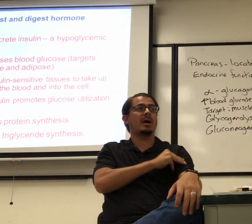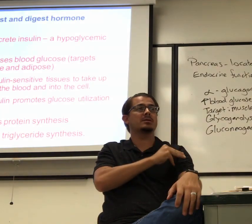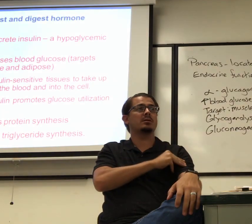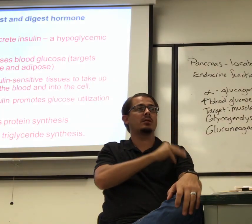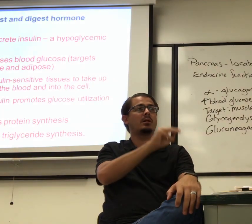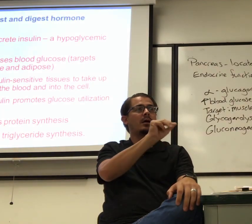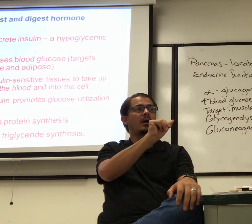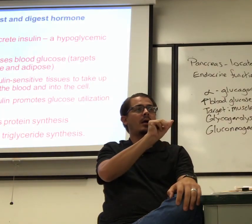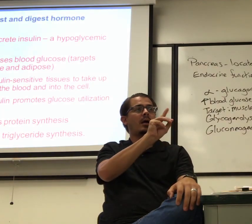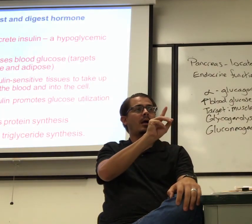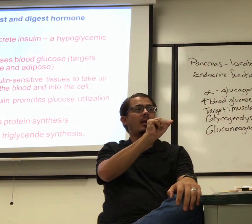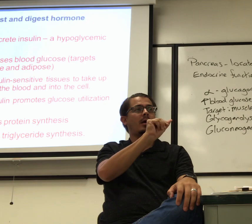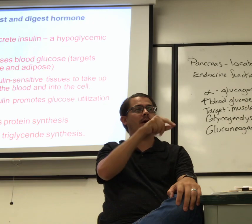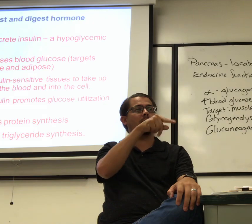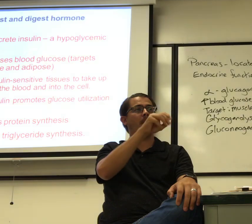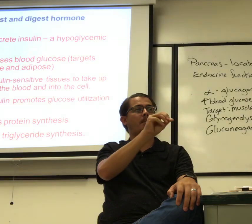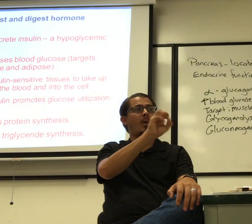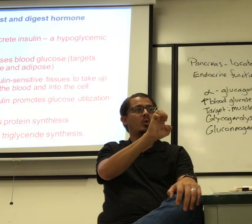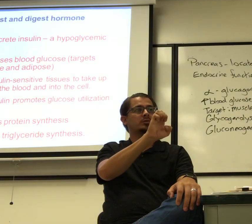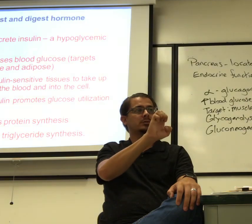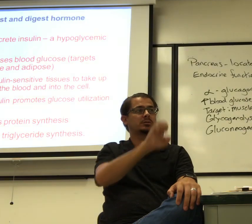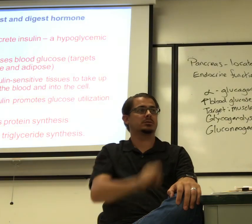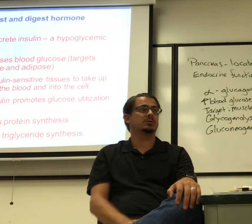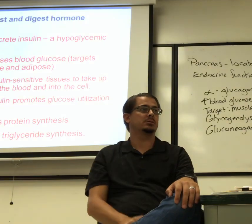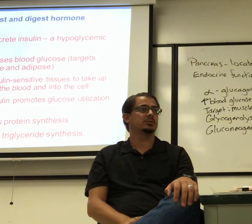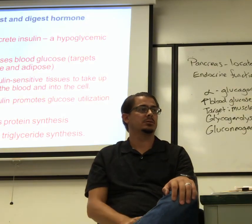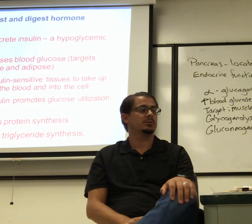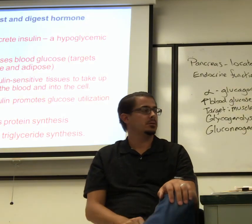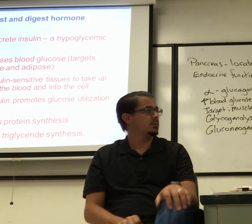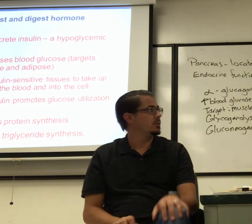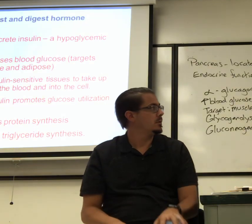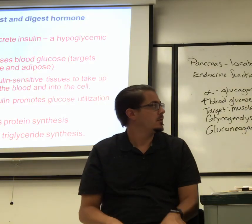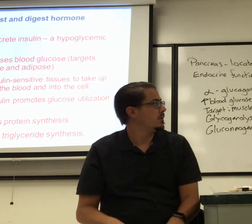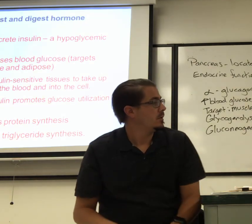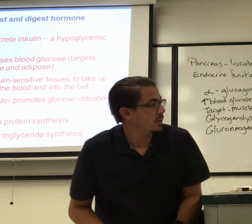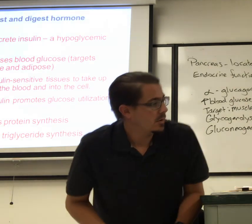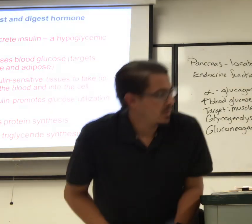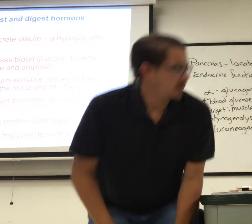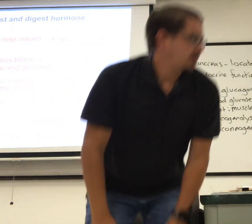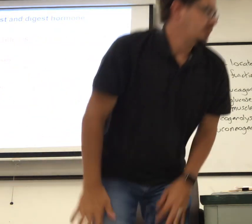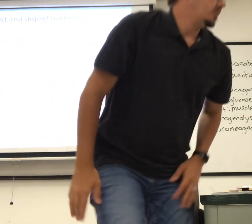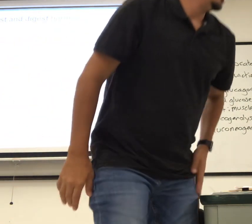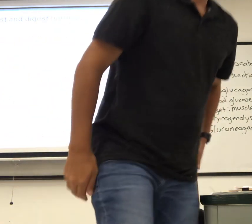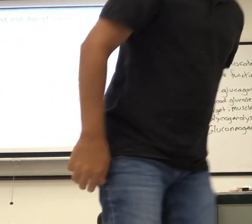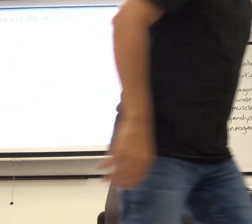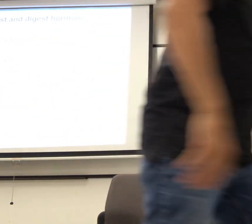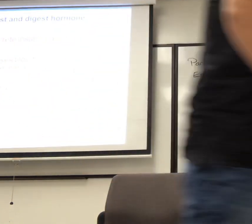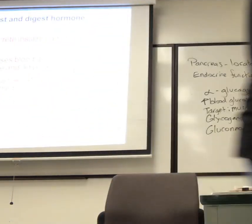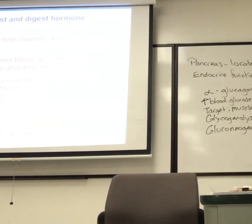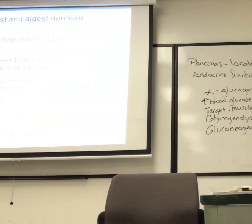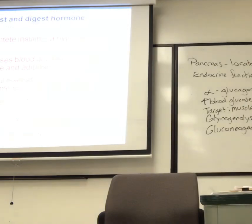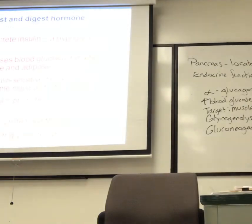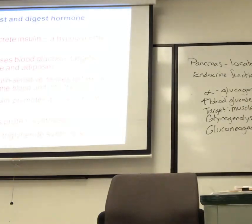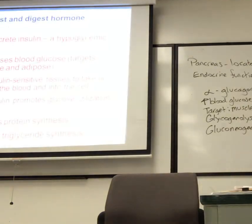So the target of insulin, muscle adipose.